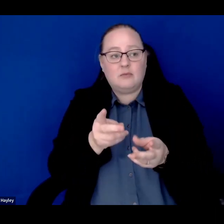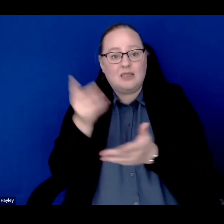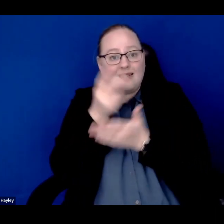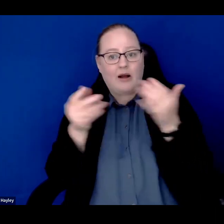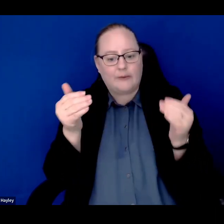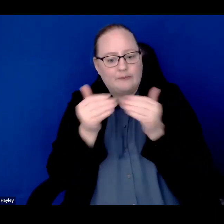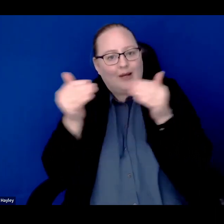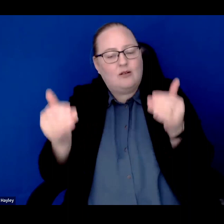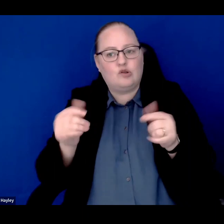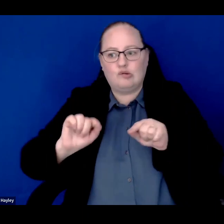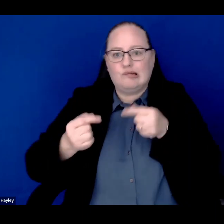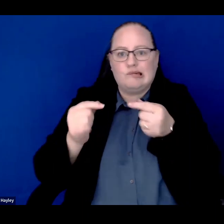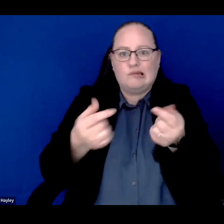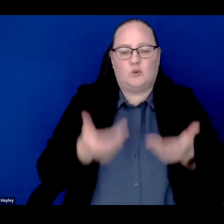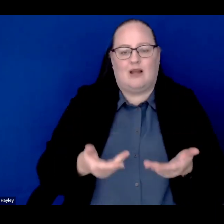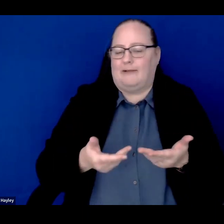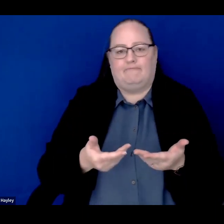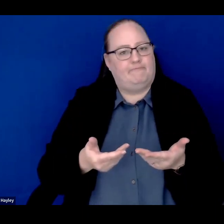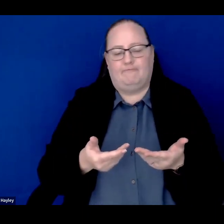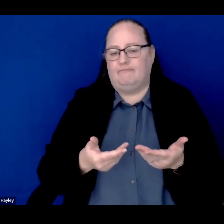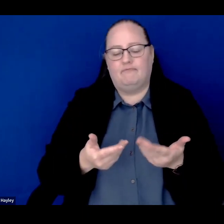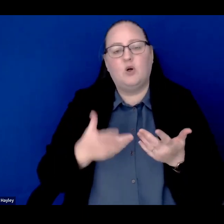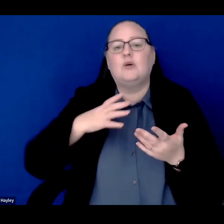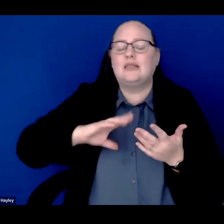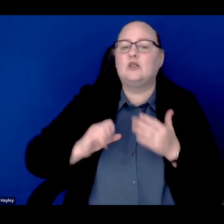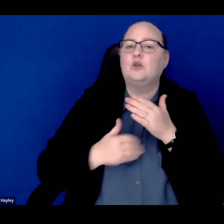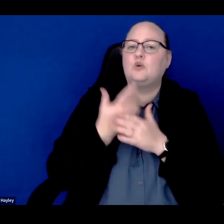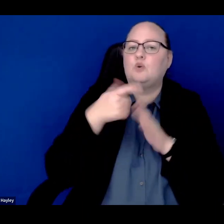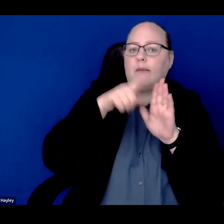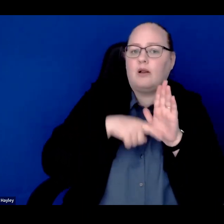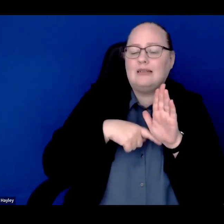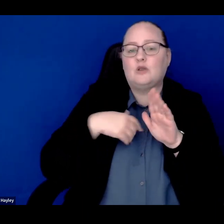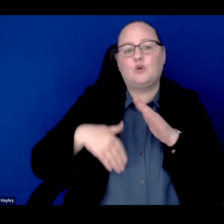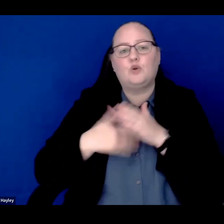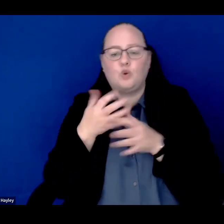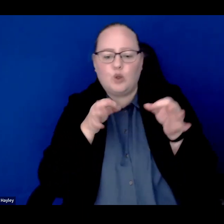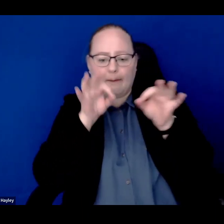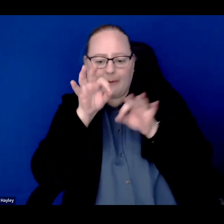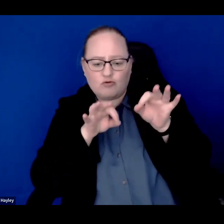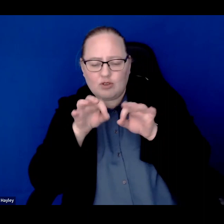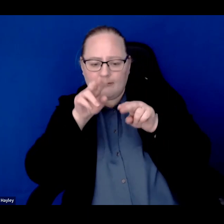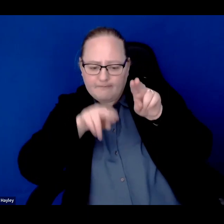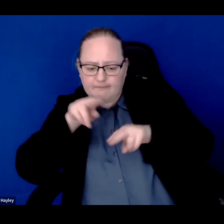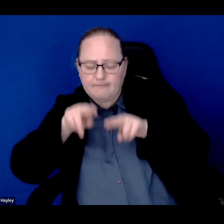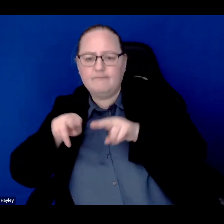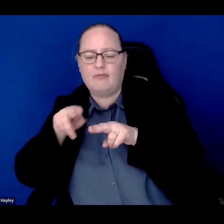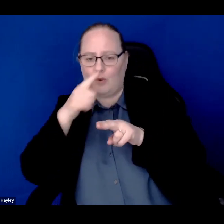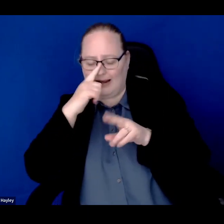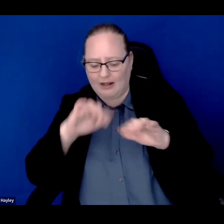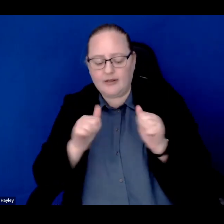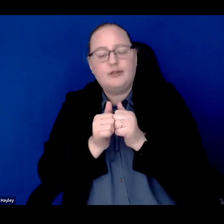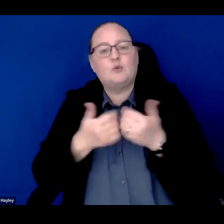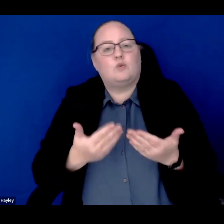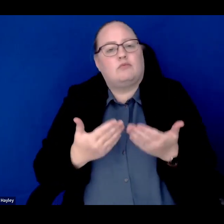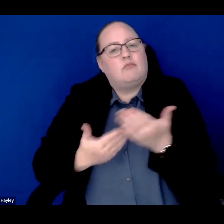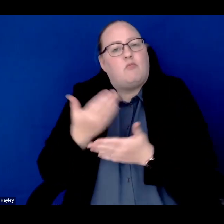new models and new metrics that are fit for these troubled times. But if we actually want to apply these new